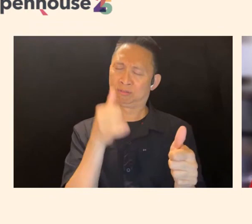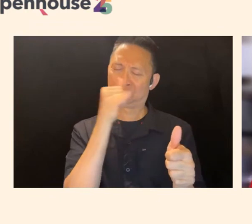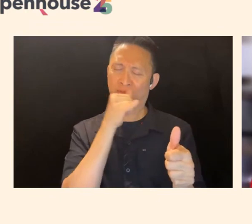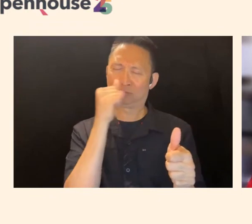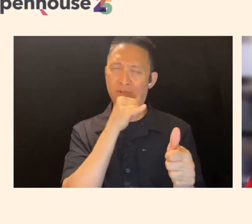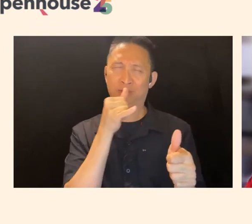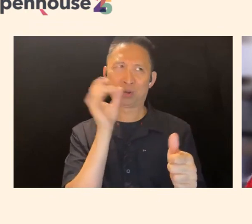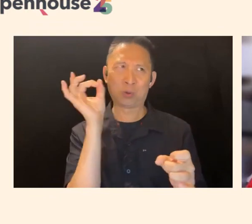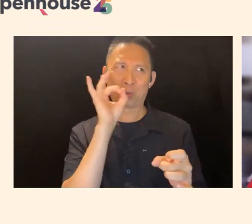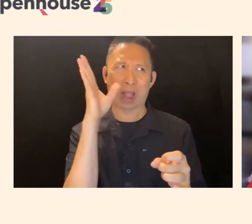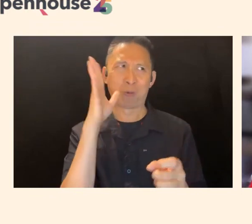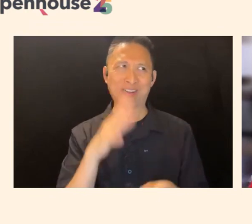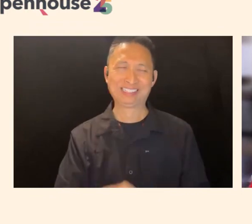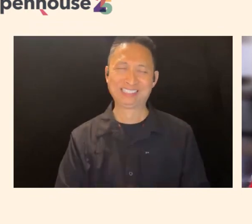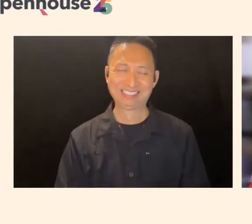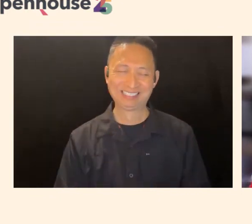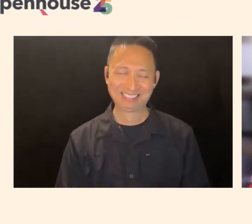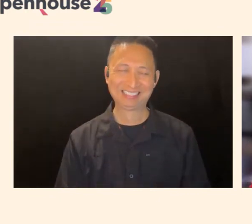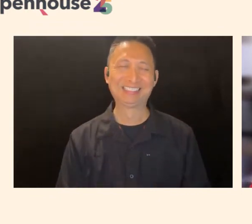Whew. Um,